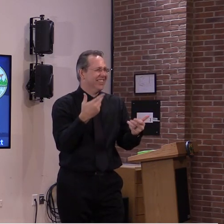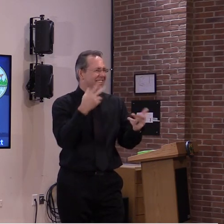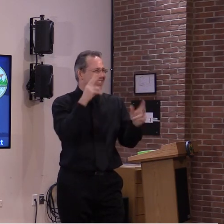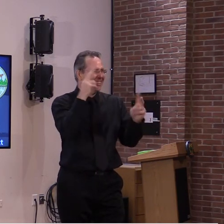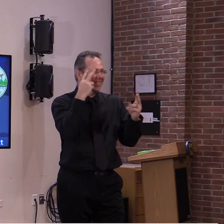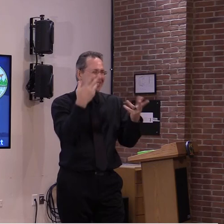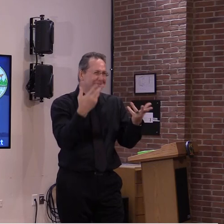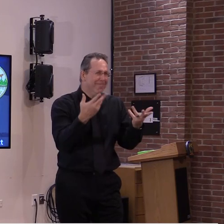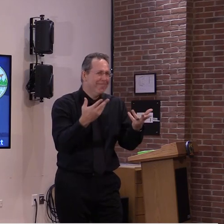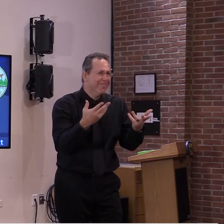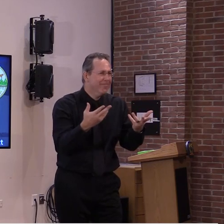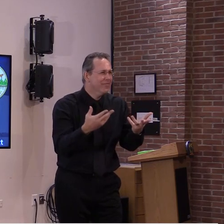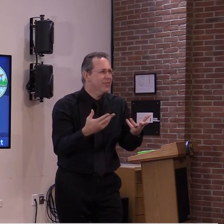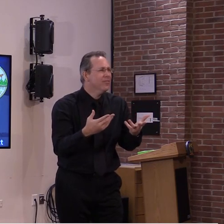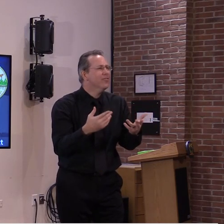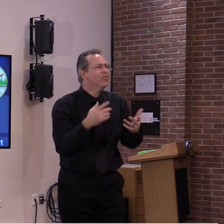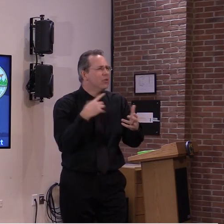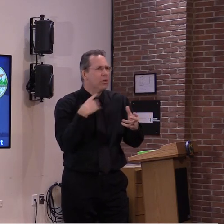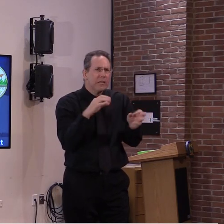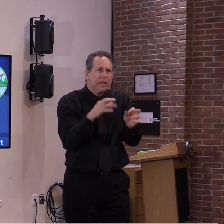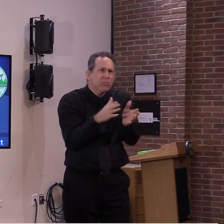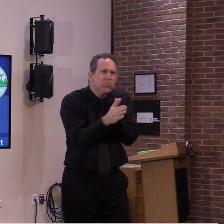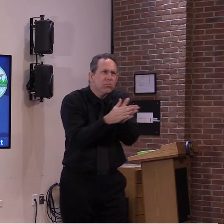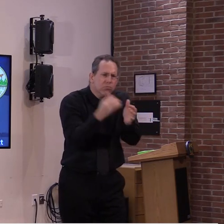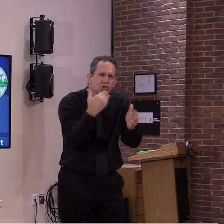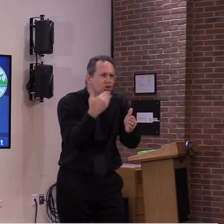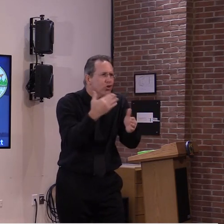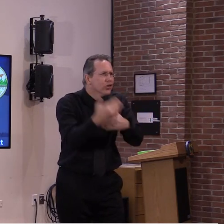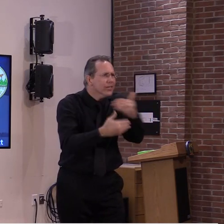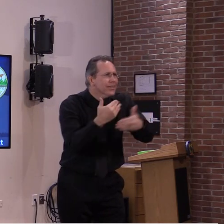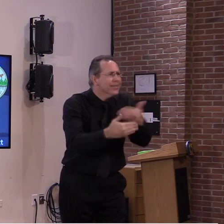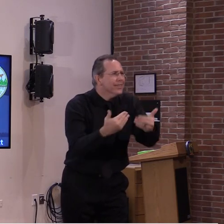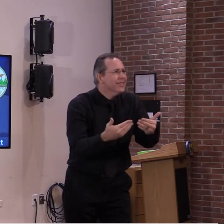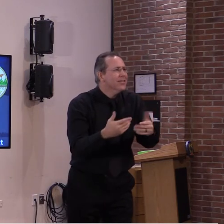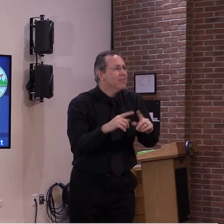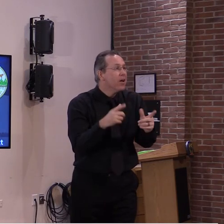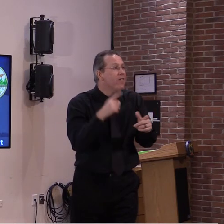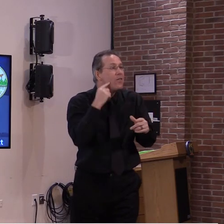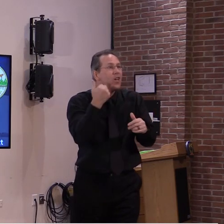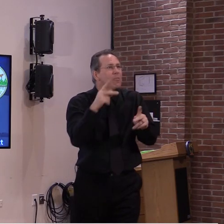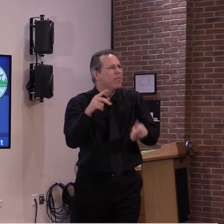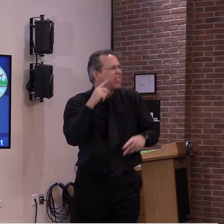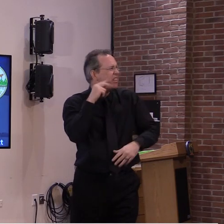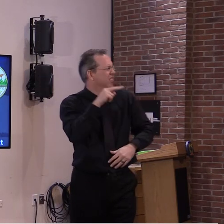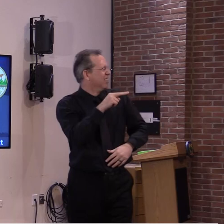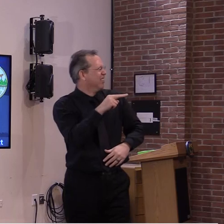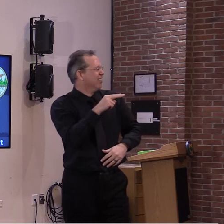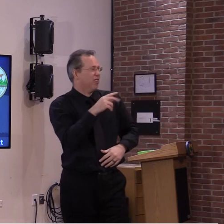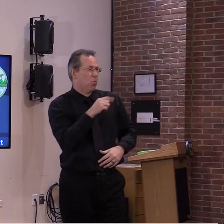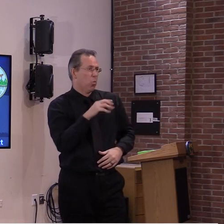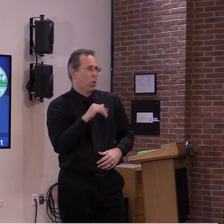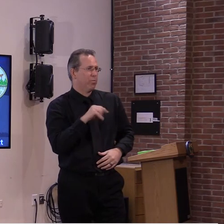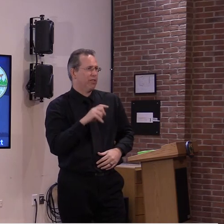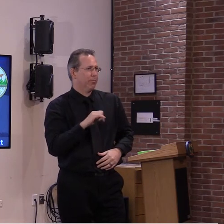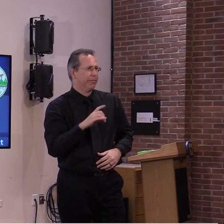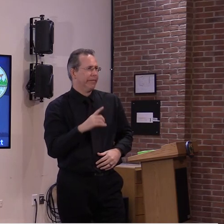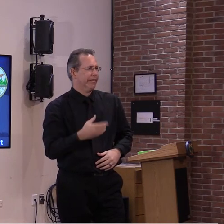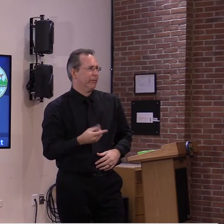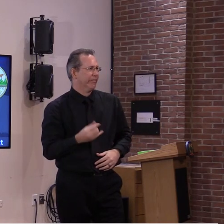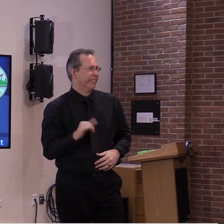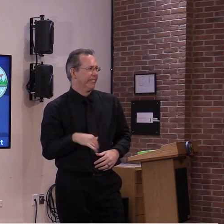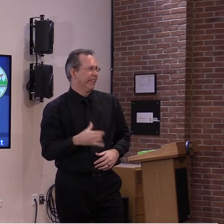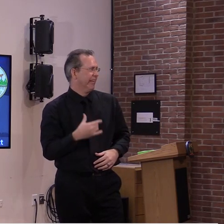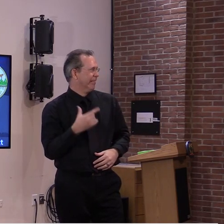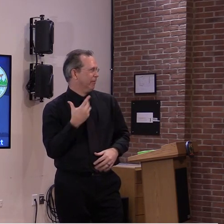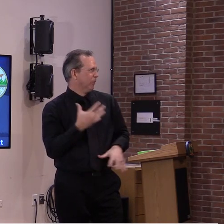pandemic pace. But for others, it might be less comforting, and it might make them think, oh, we've cut corners. So the